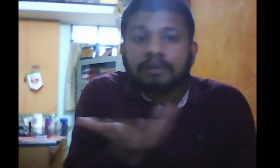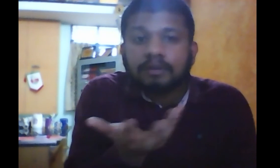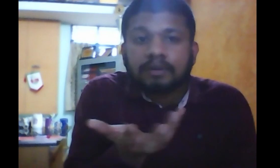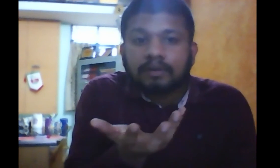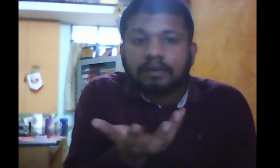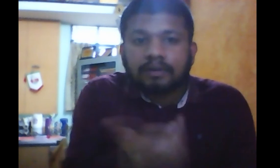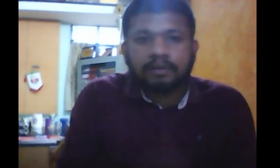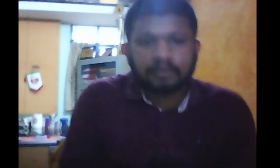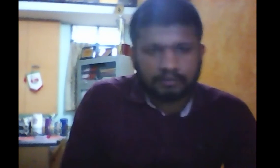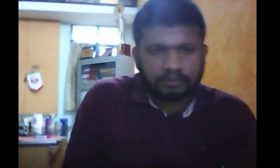What?